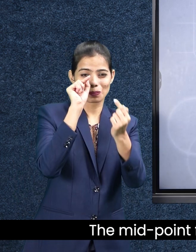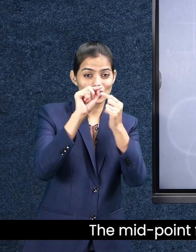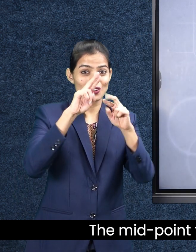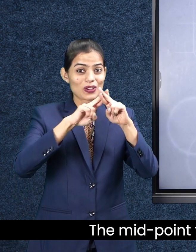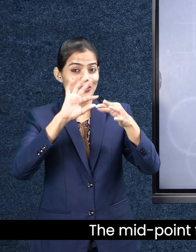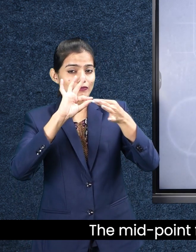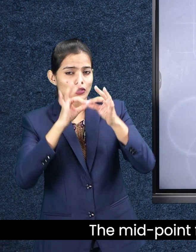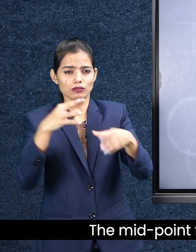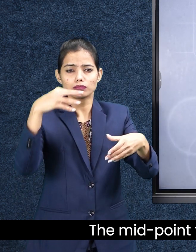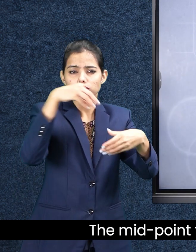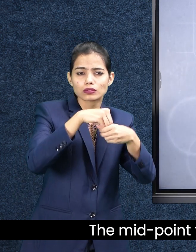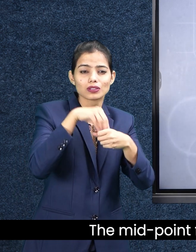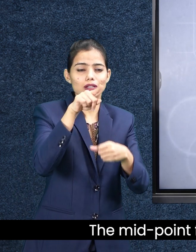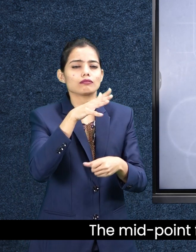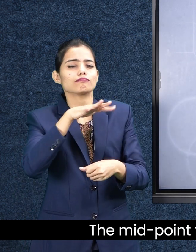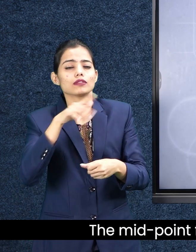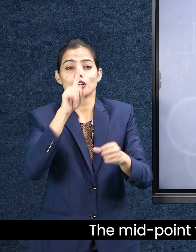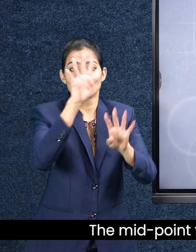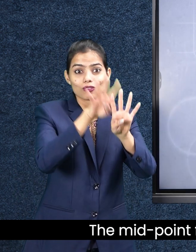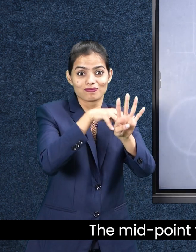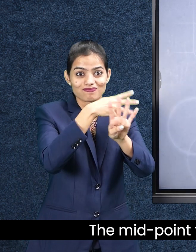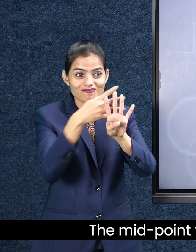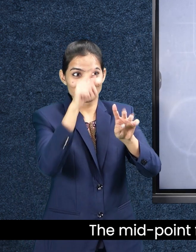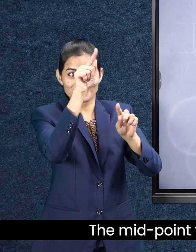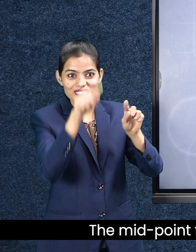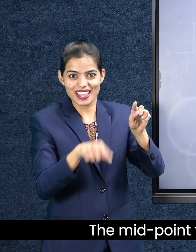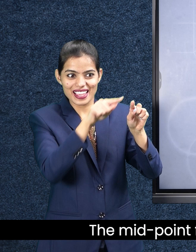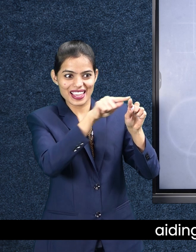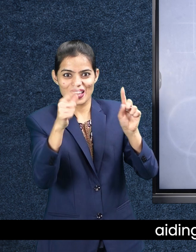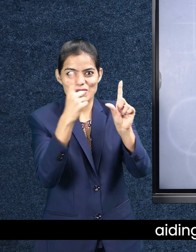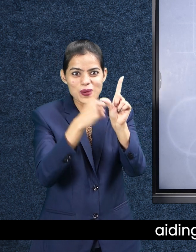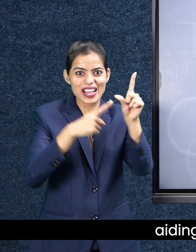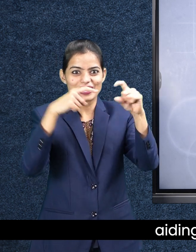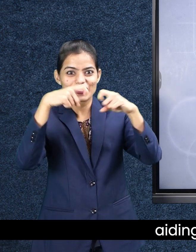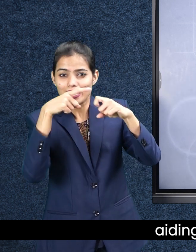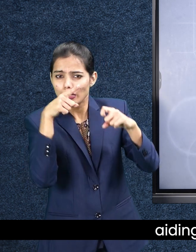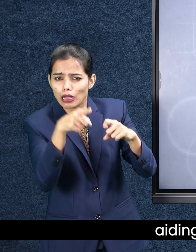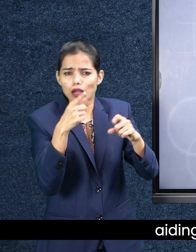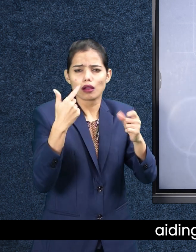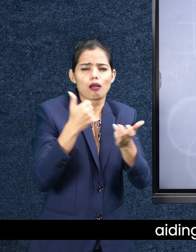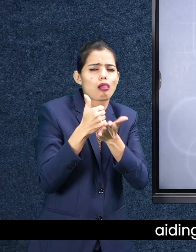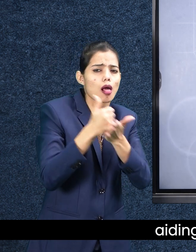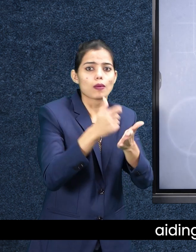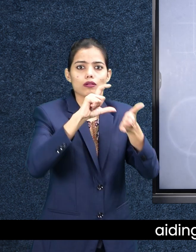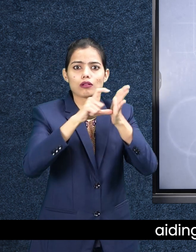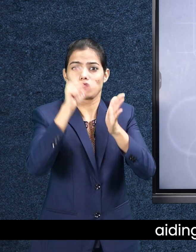The midpoint formula involves averaging coordinates aiding in geometry problem solving.